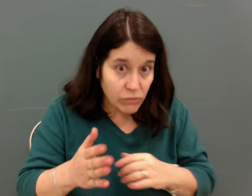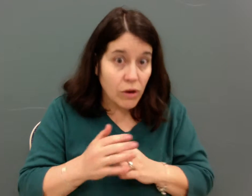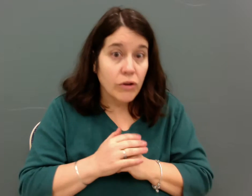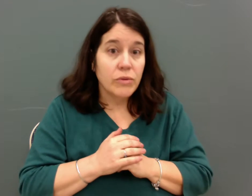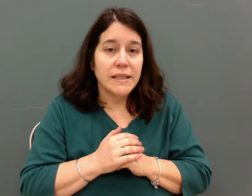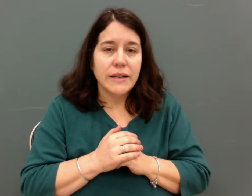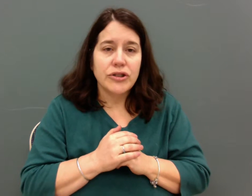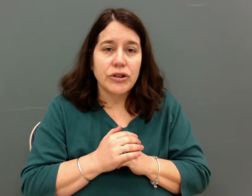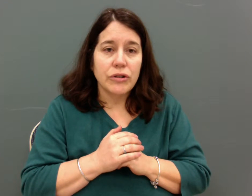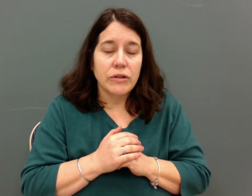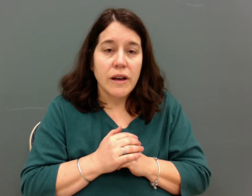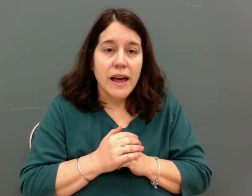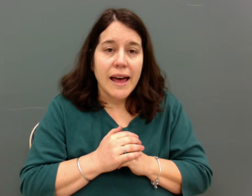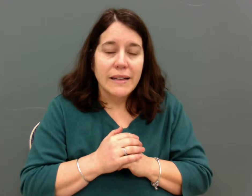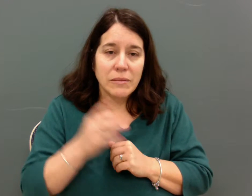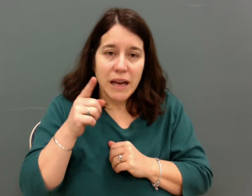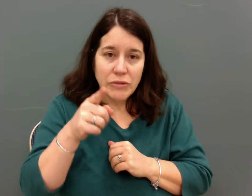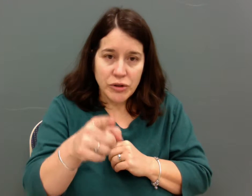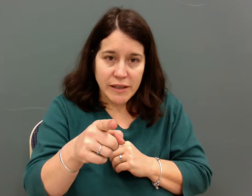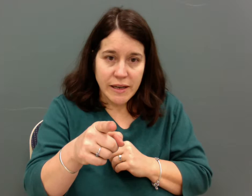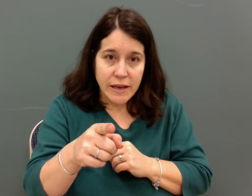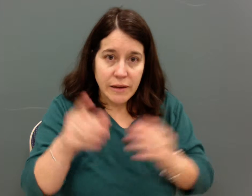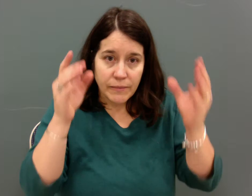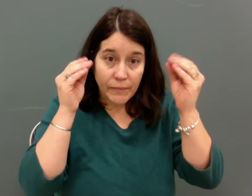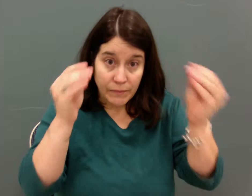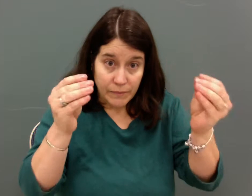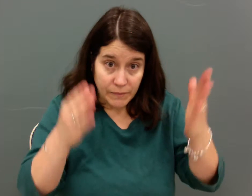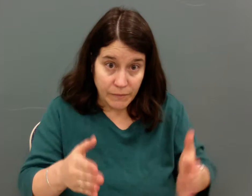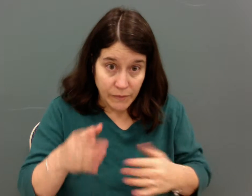Are you a teacher? And sometimes you see